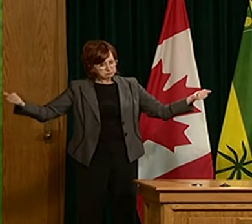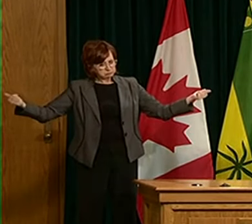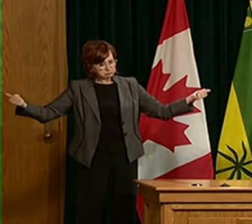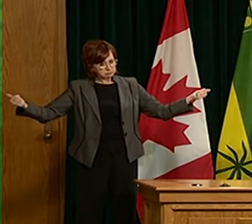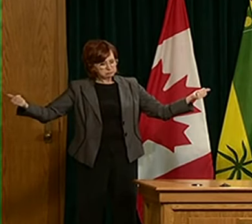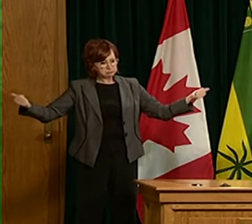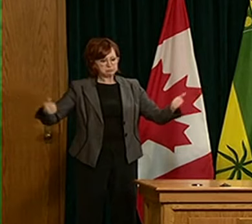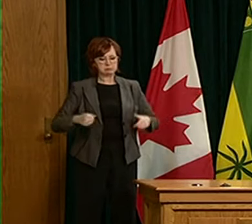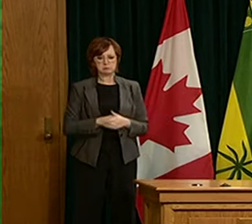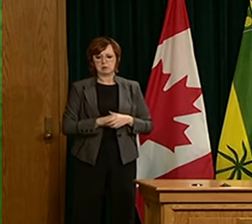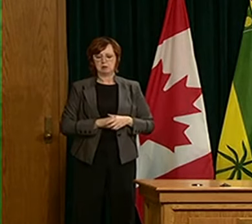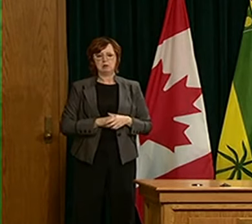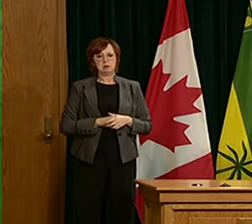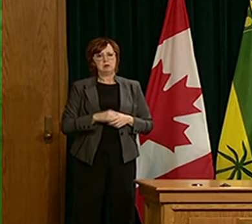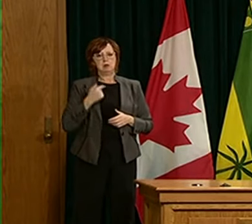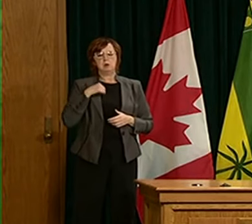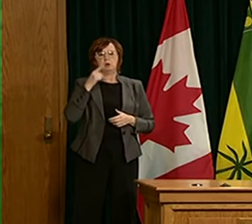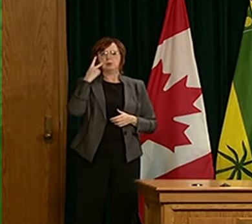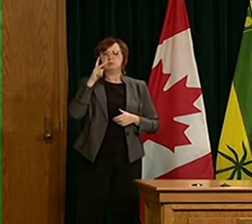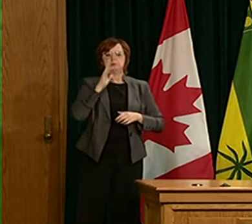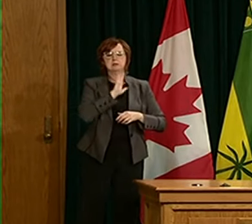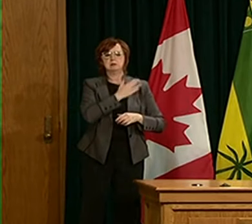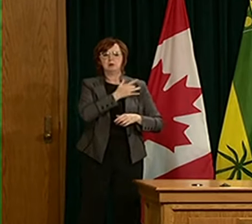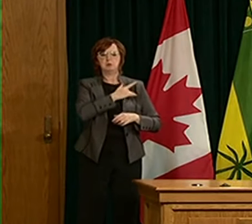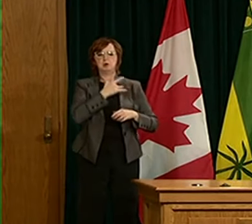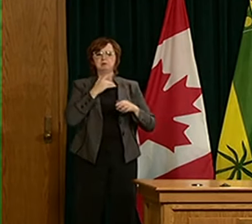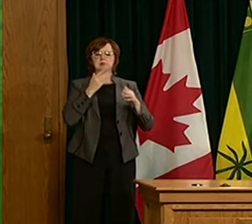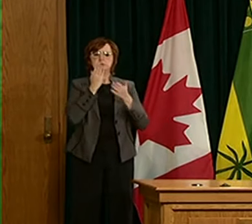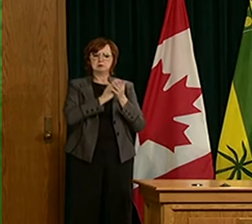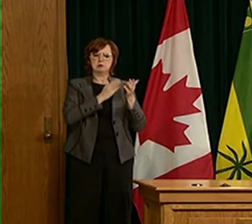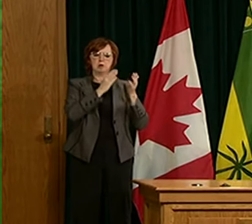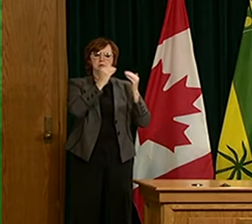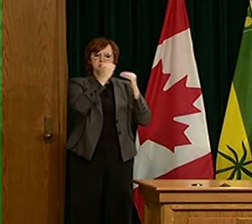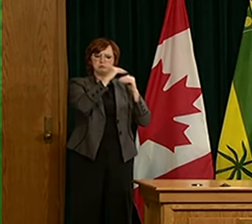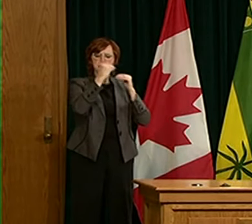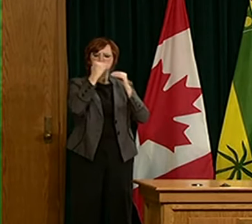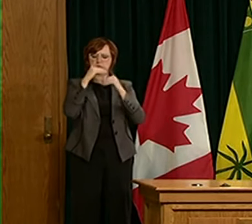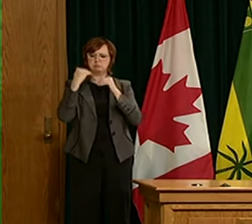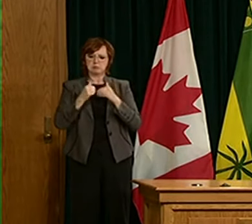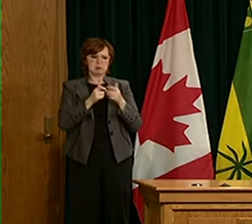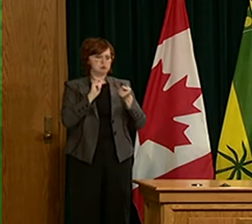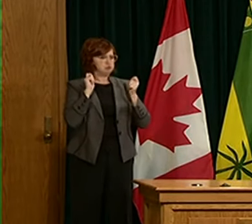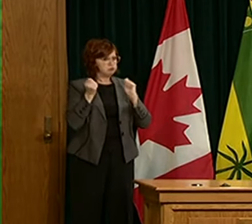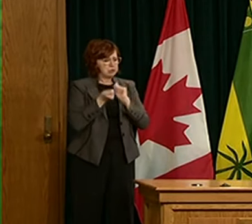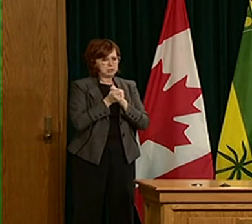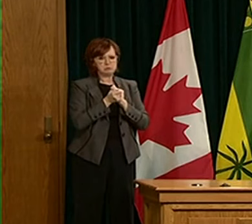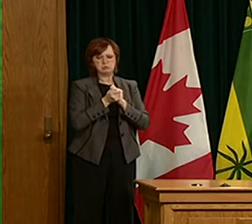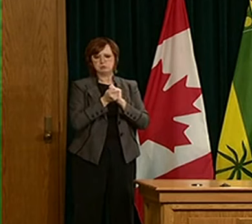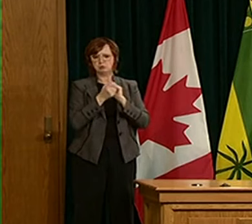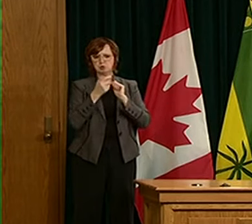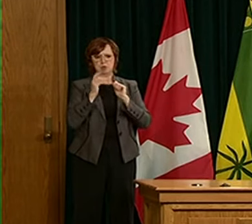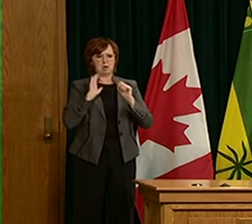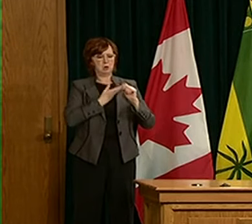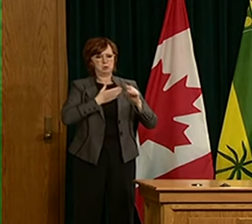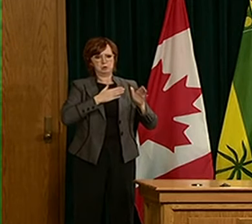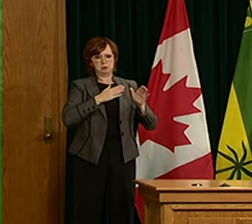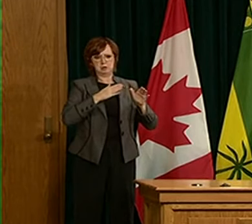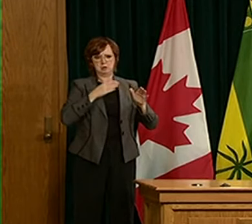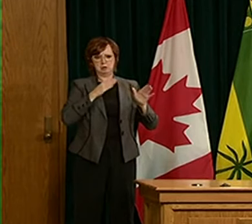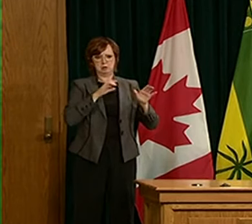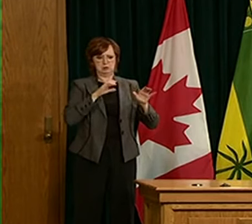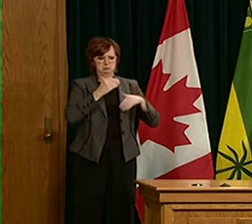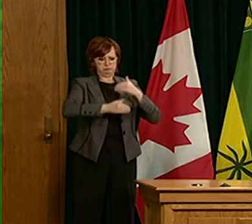number of service areas. This may often mean alternate service delivery methods such as virtual care that was mentioned